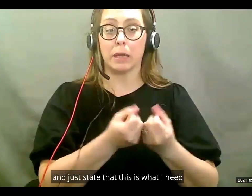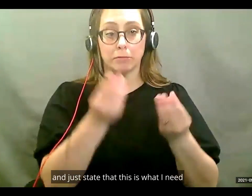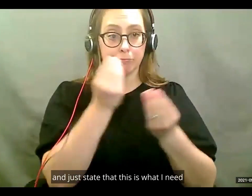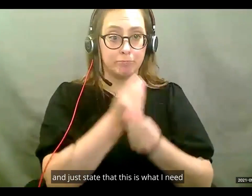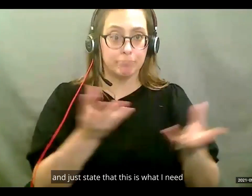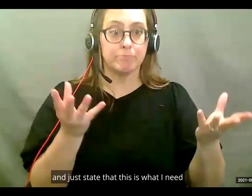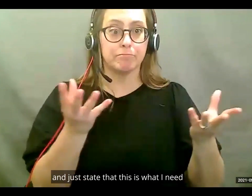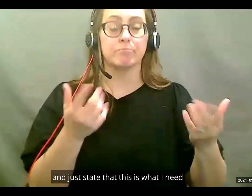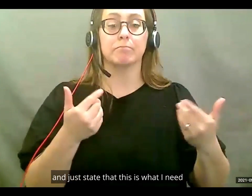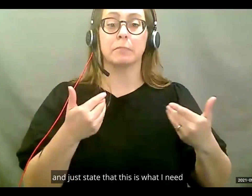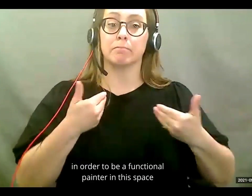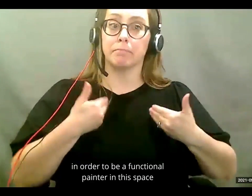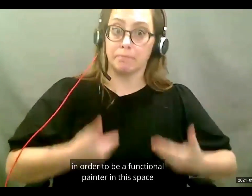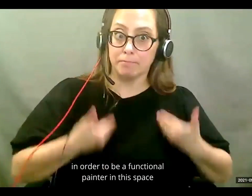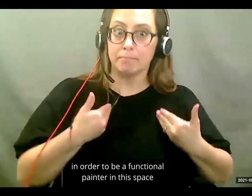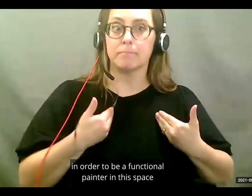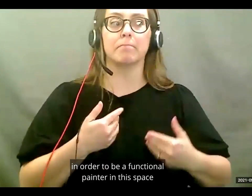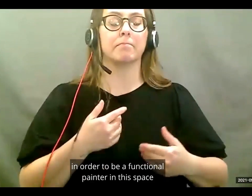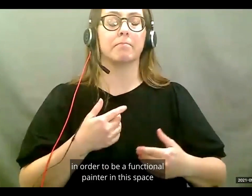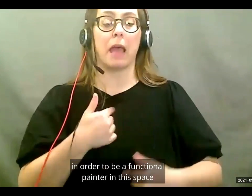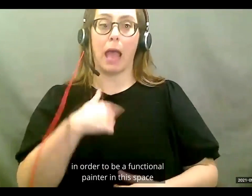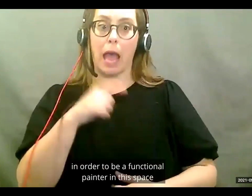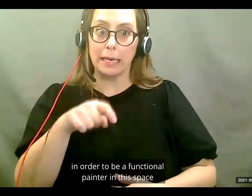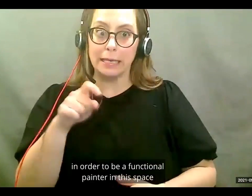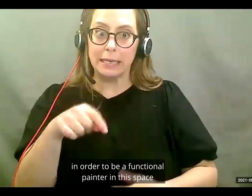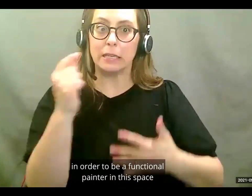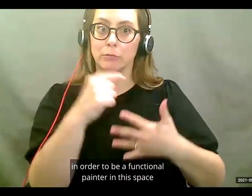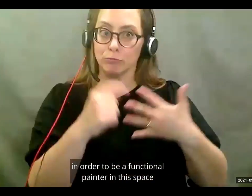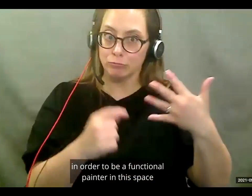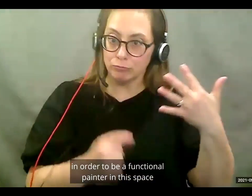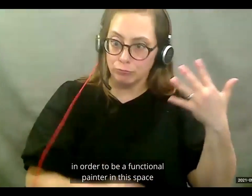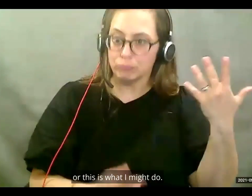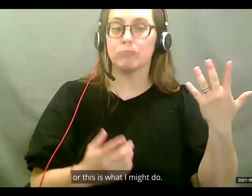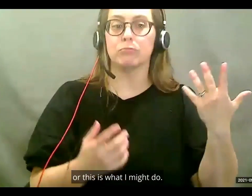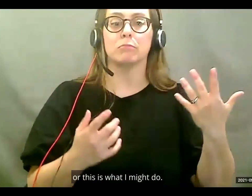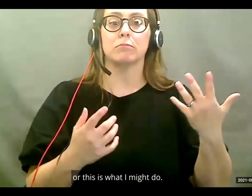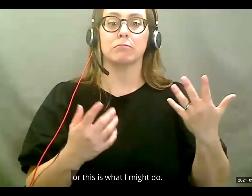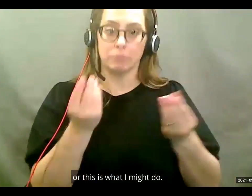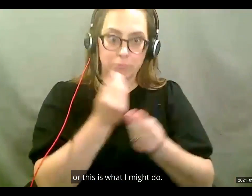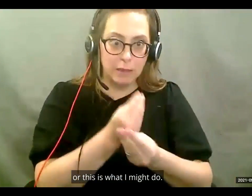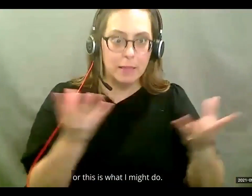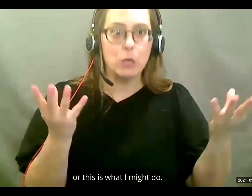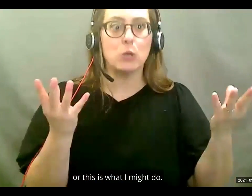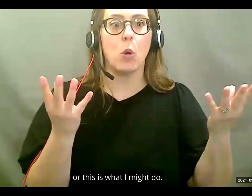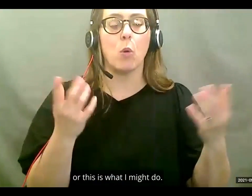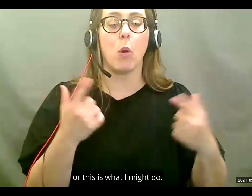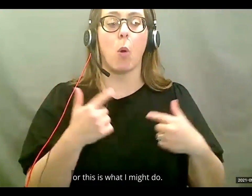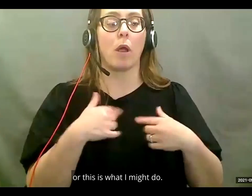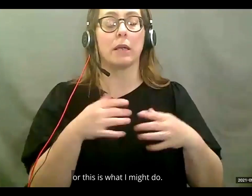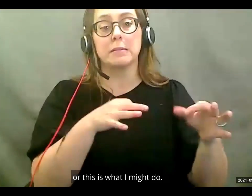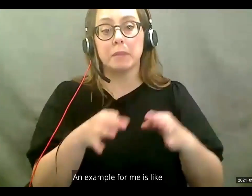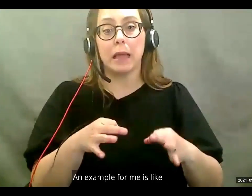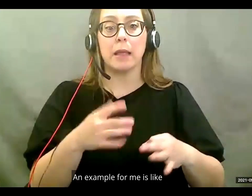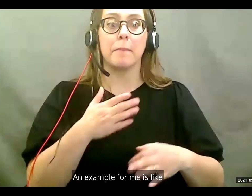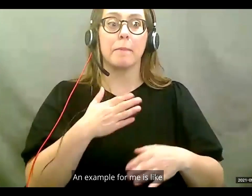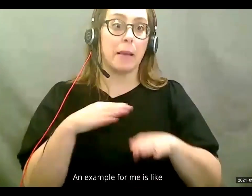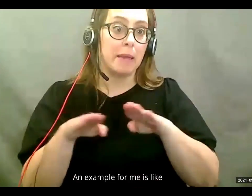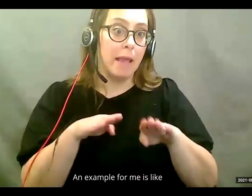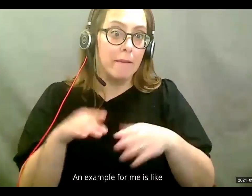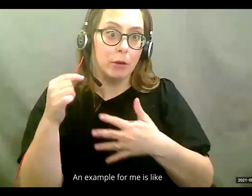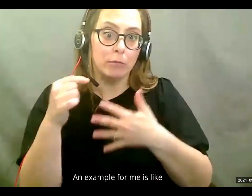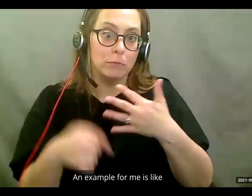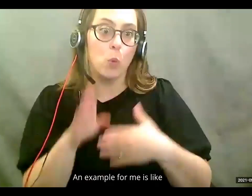that this is what I need this in order to be functional here in the space, or this is what I might do. An